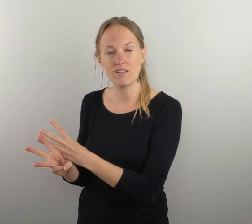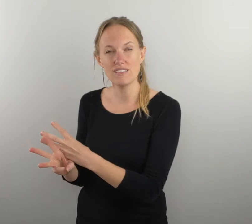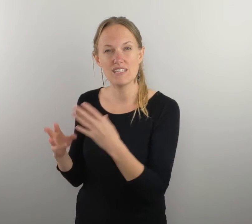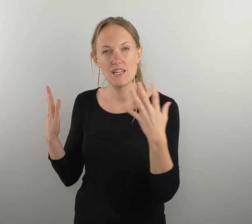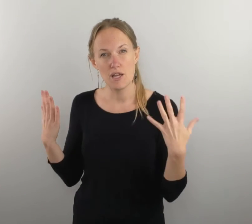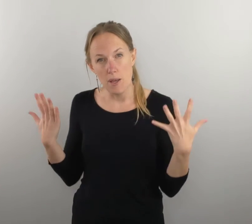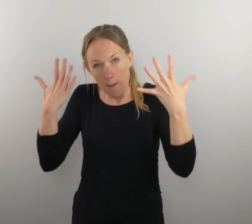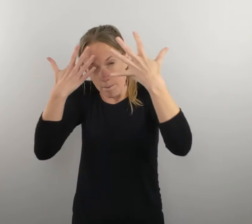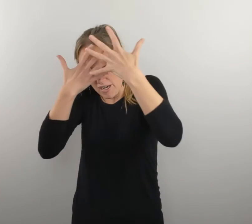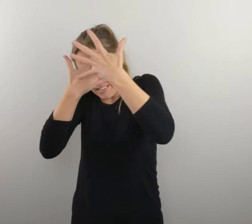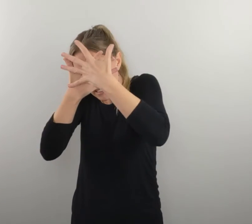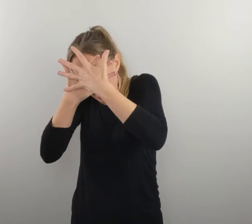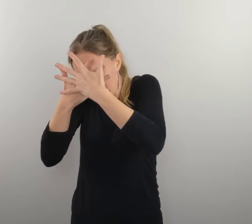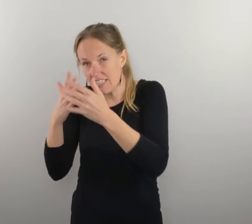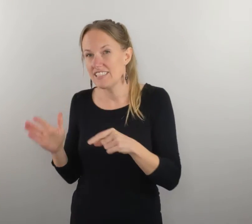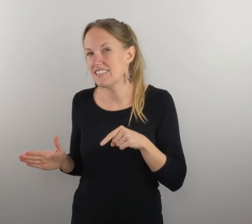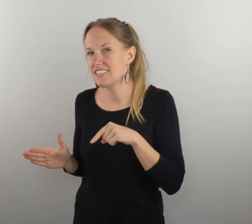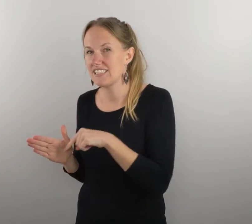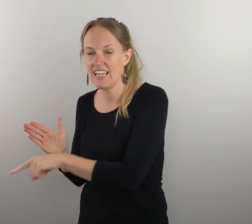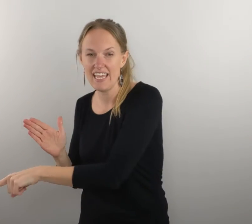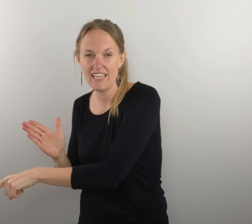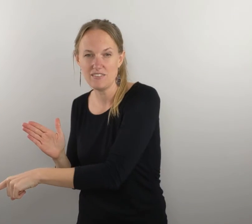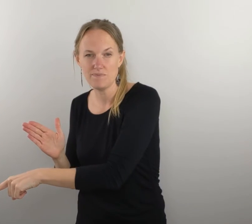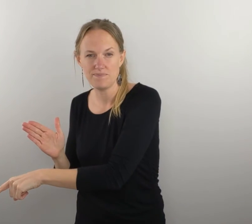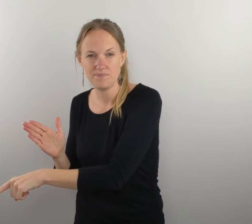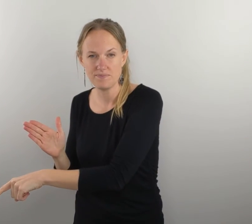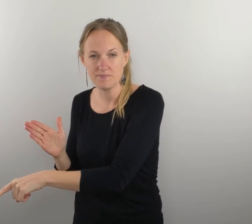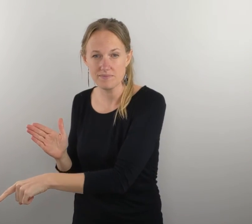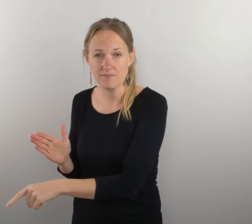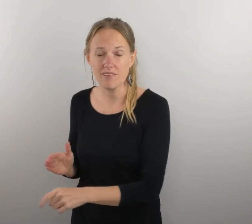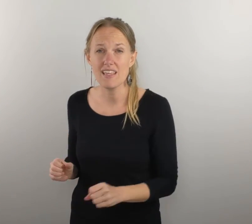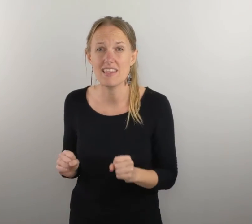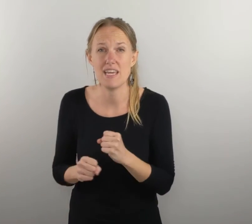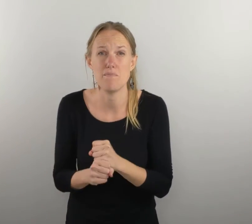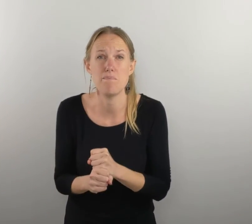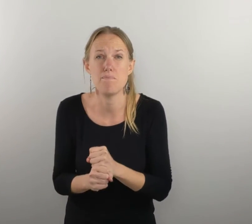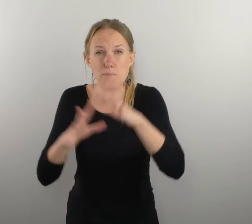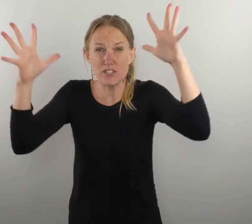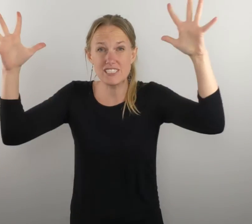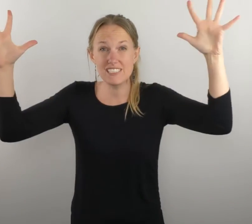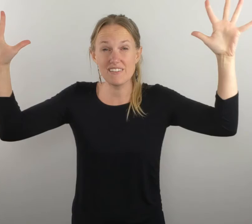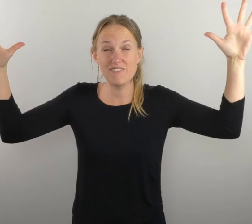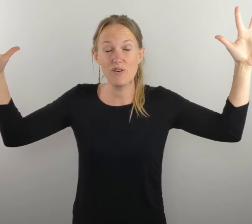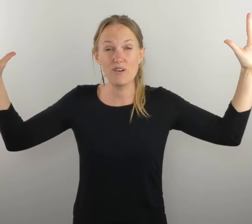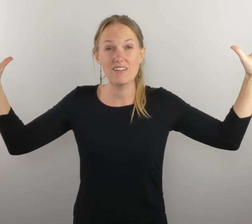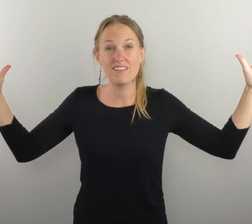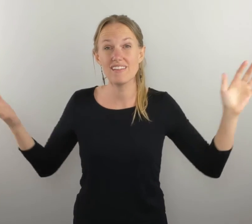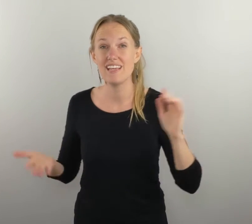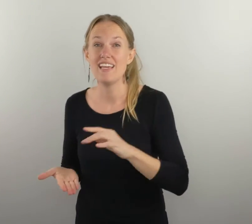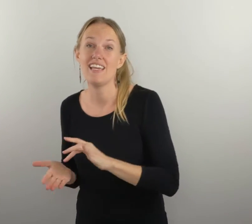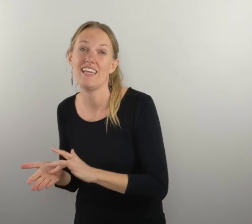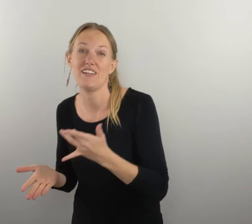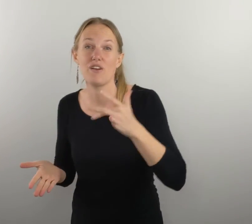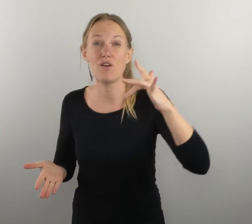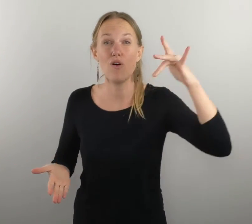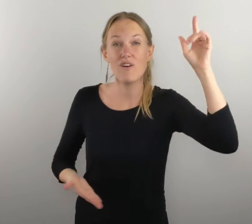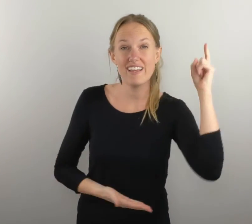world, by darkness slain, then bursting forth in